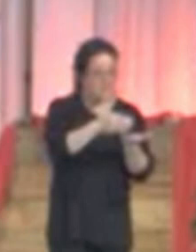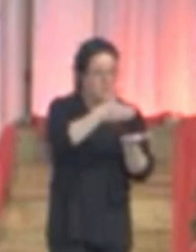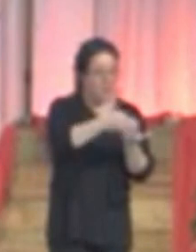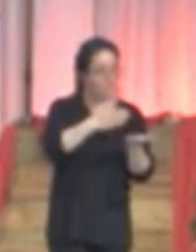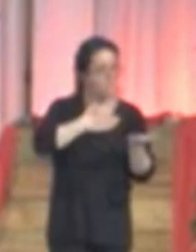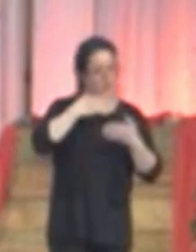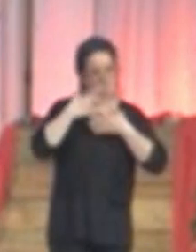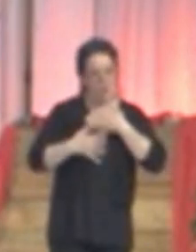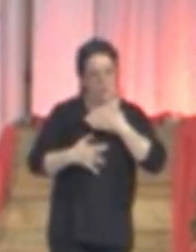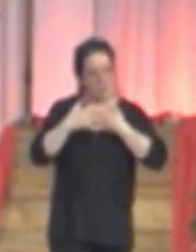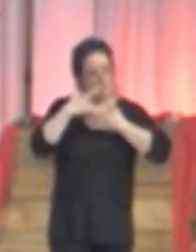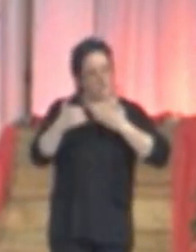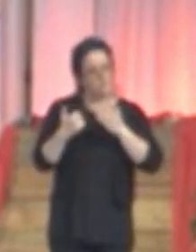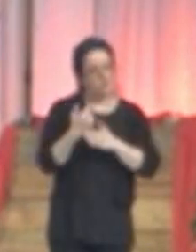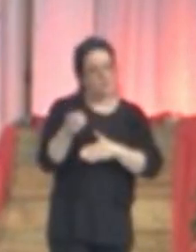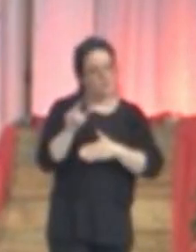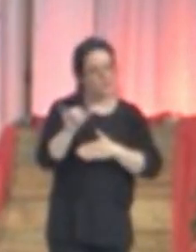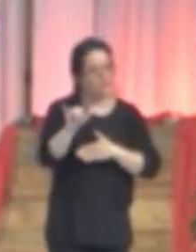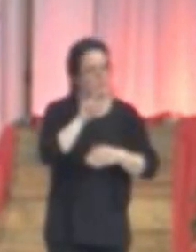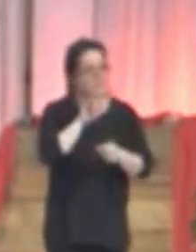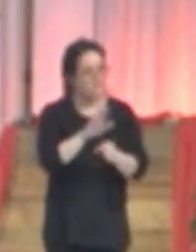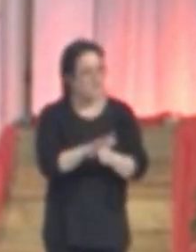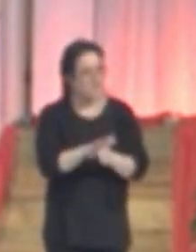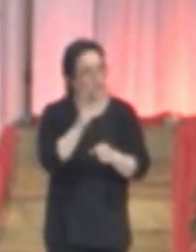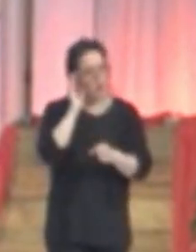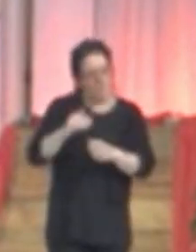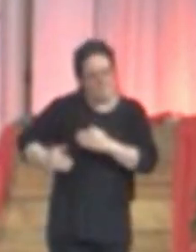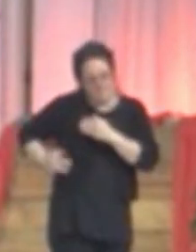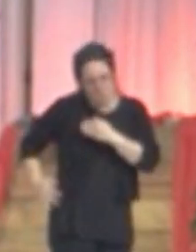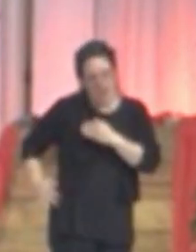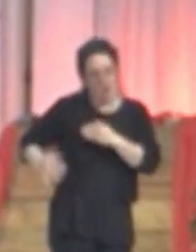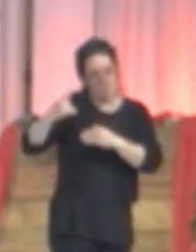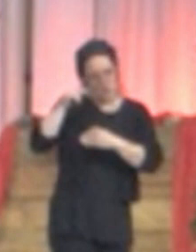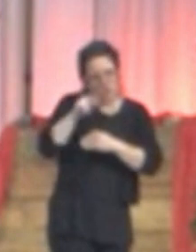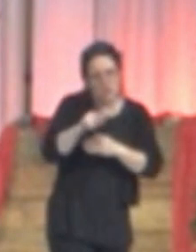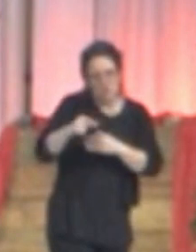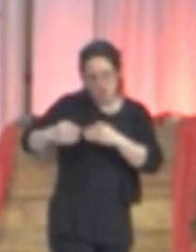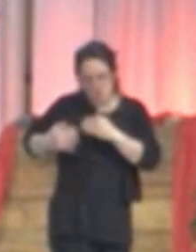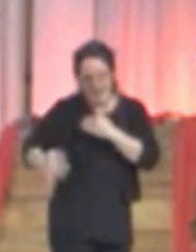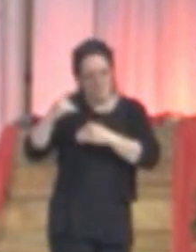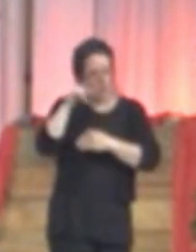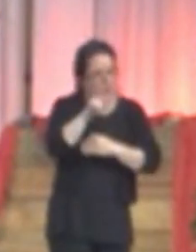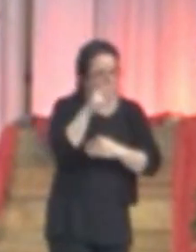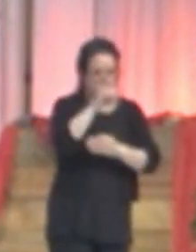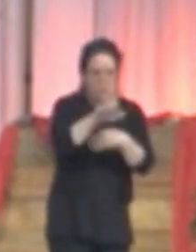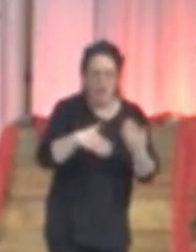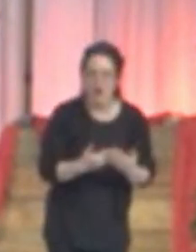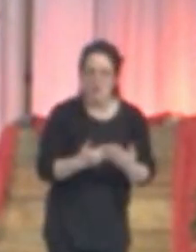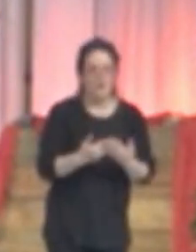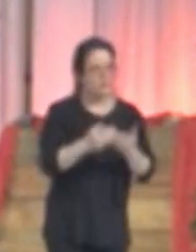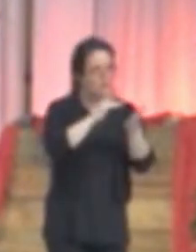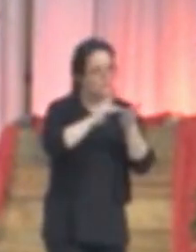of my blood, the blood of the new and eternal covenant. It will be poured out for you, shed for you and for all, for